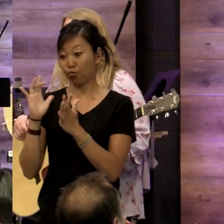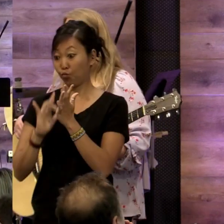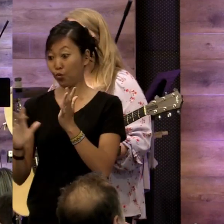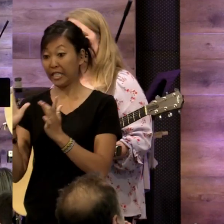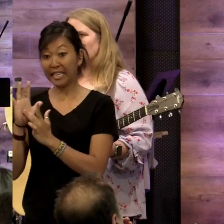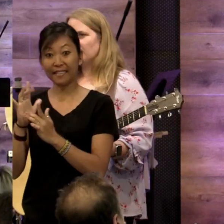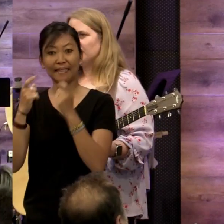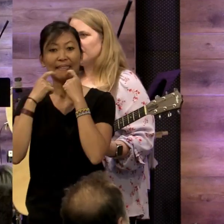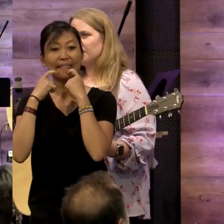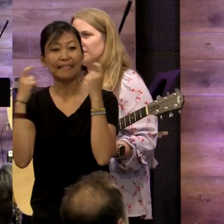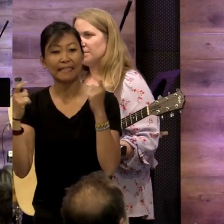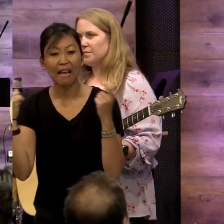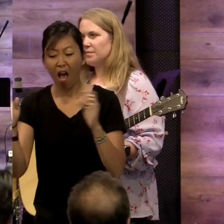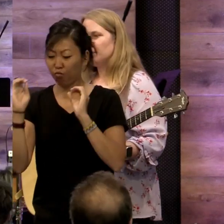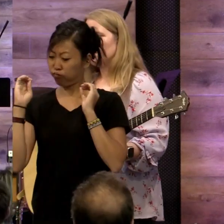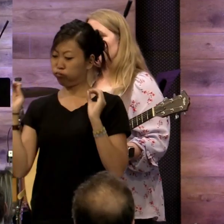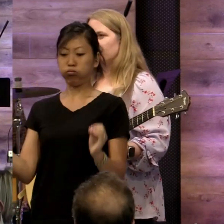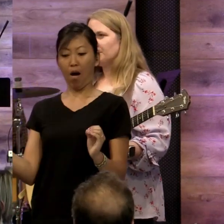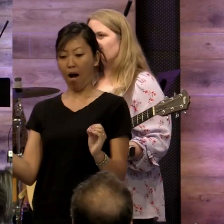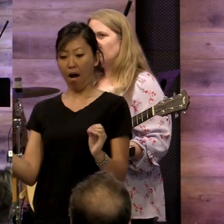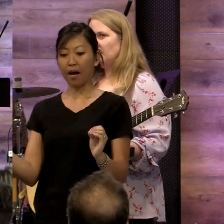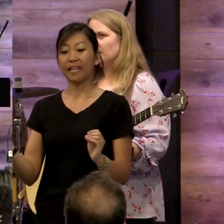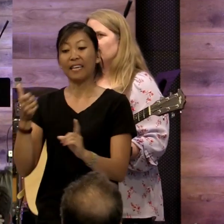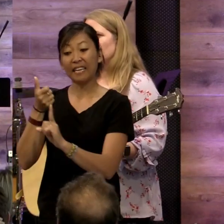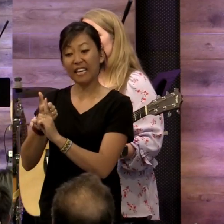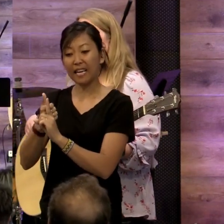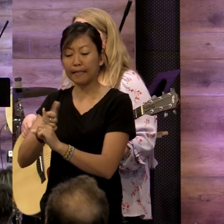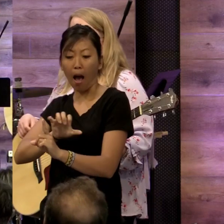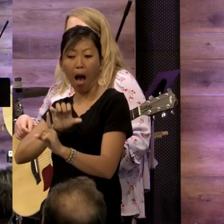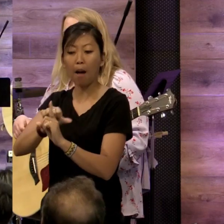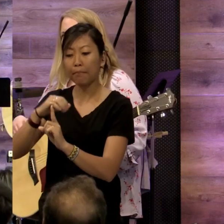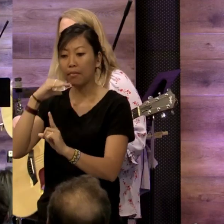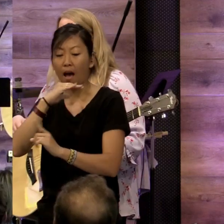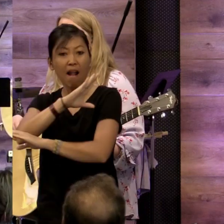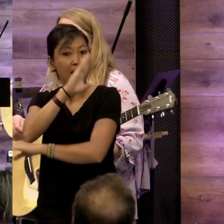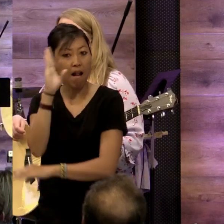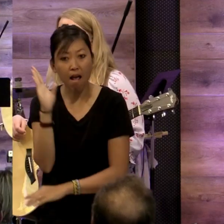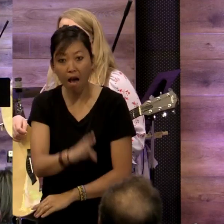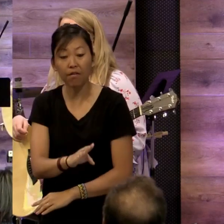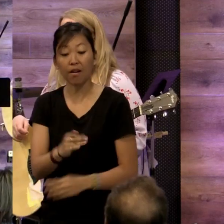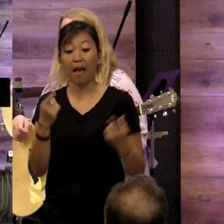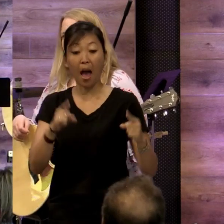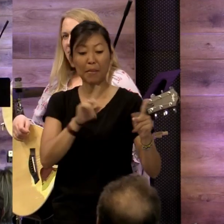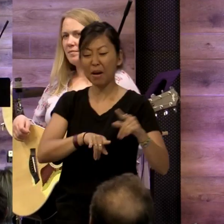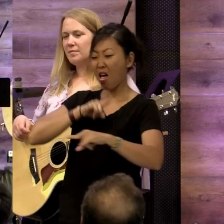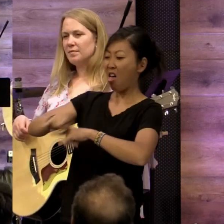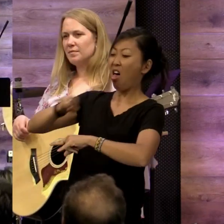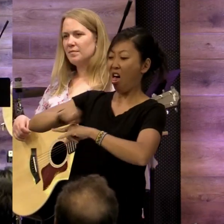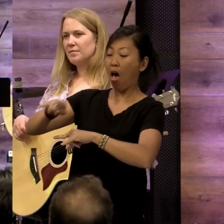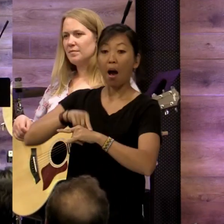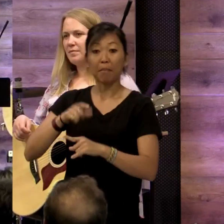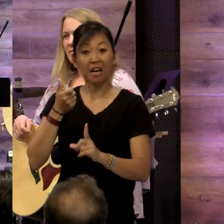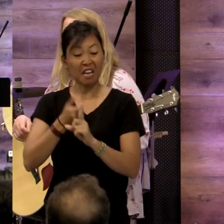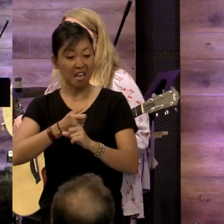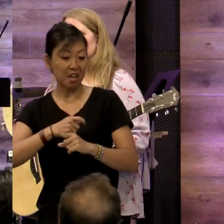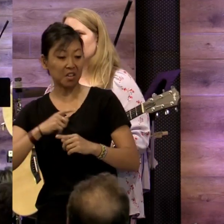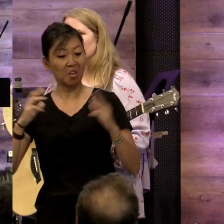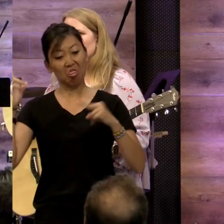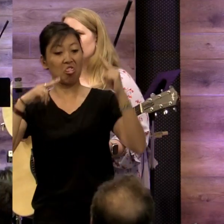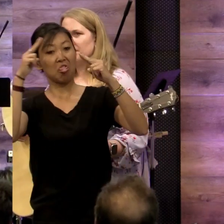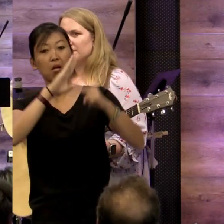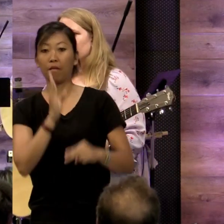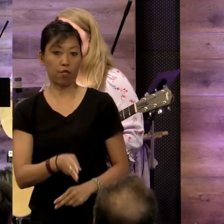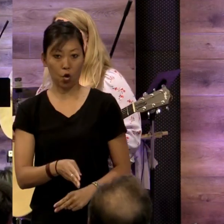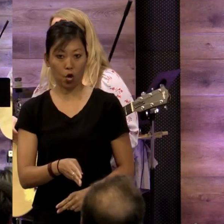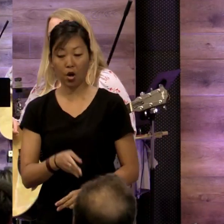no sin, neither was deceit found in his mouth. When he was reviled, he did not revile in return. When he